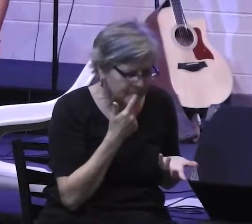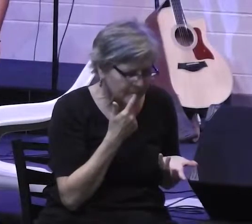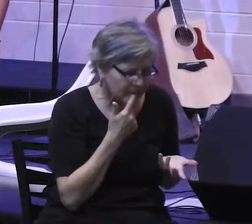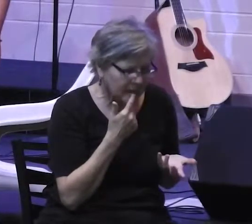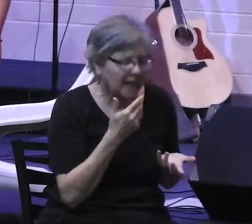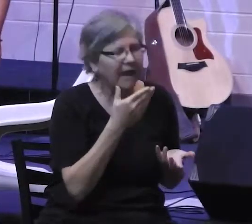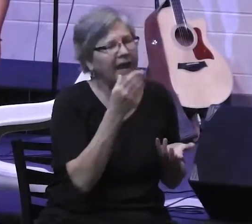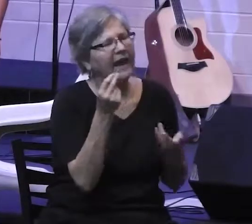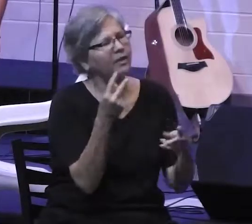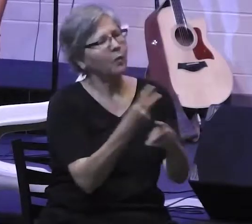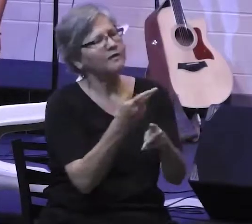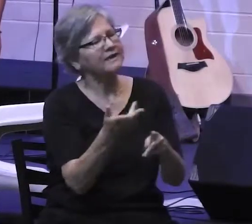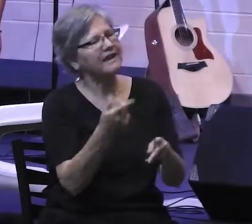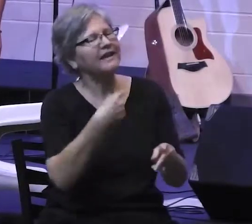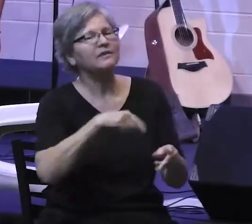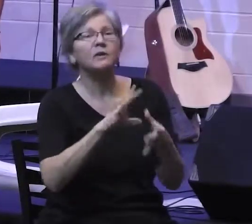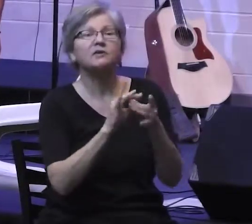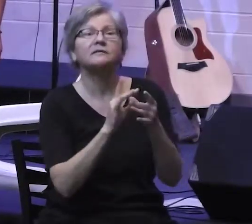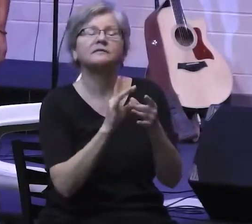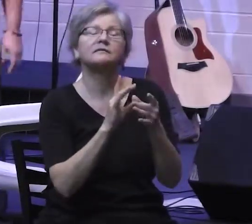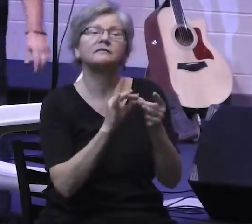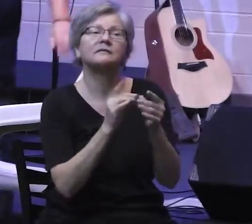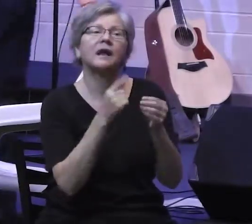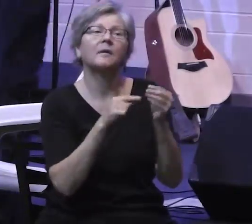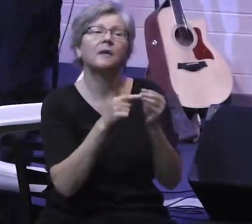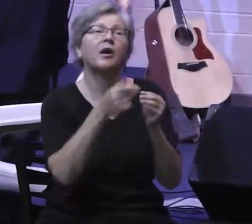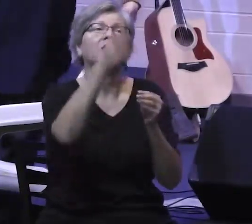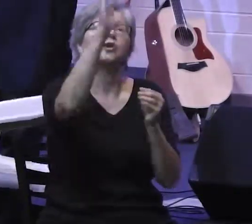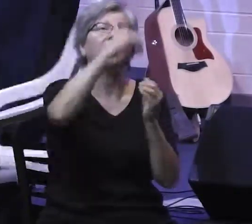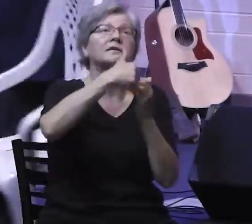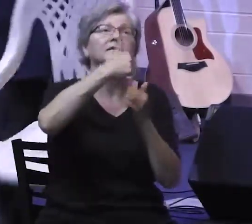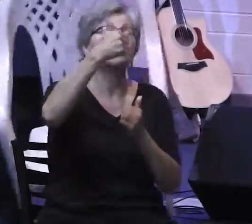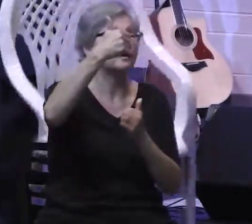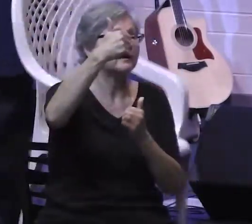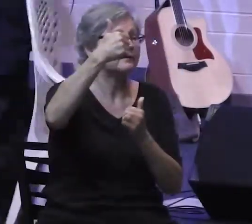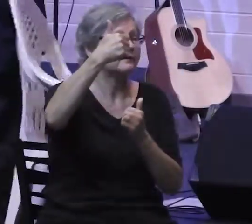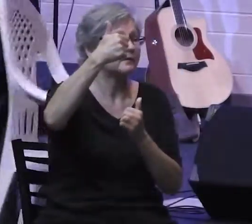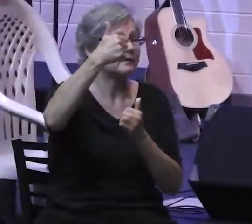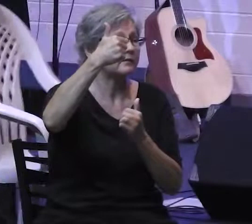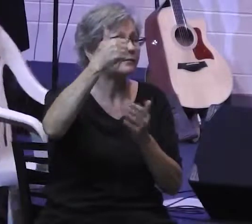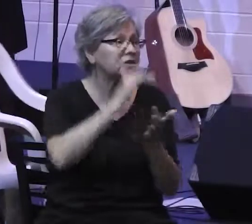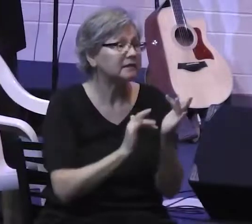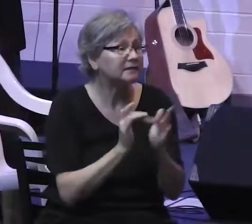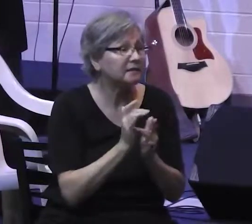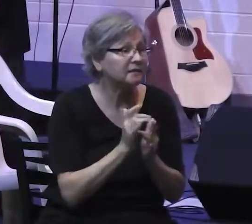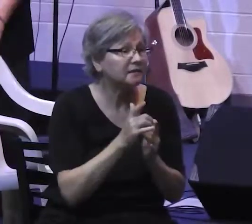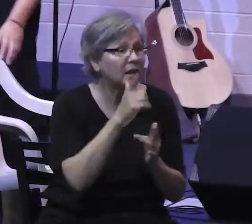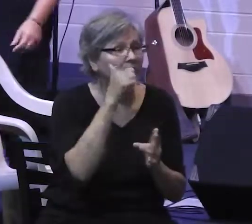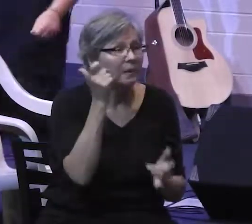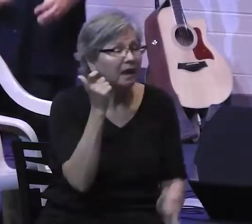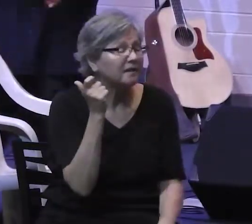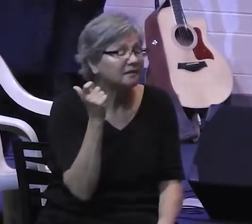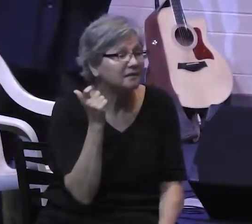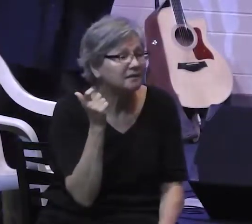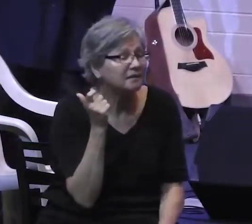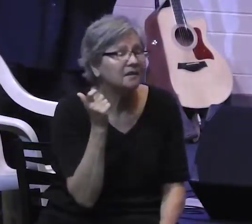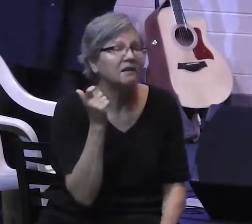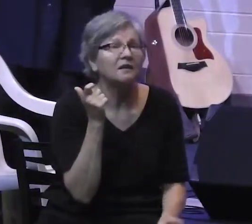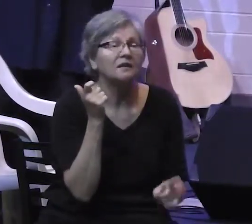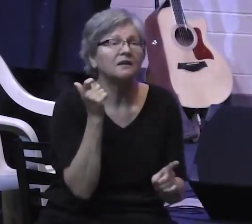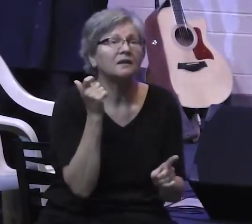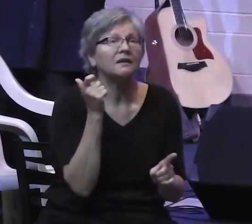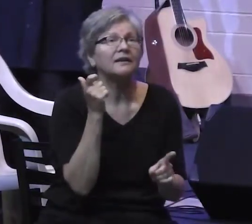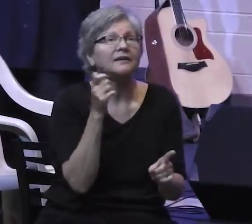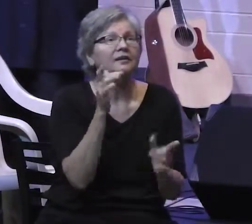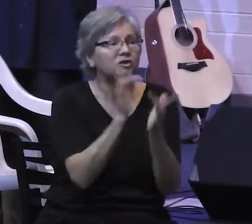Jesus. Because on the cross we have, why have you forsaken me? Why have you turned your back on me?